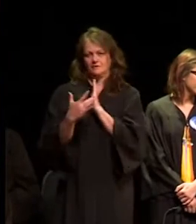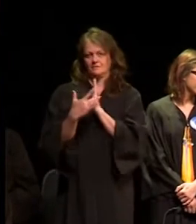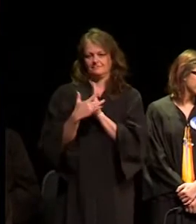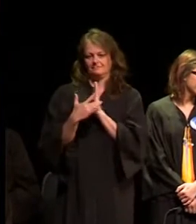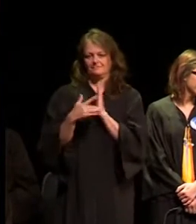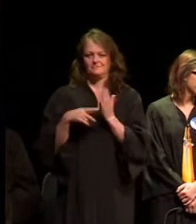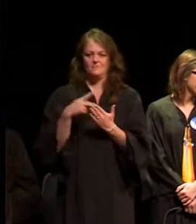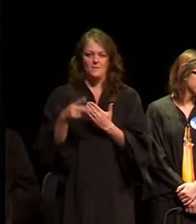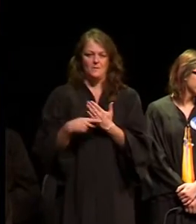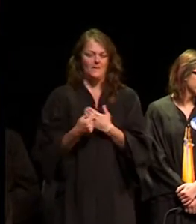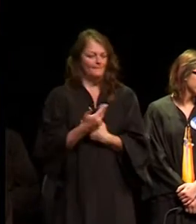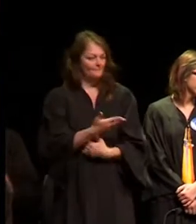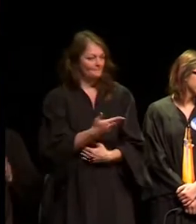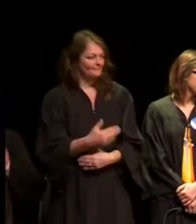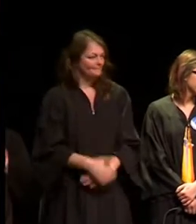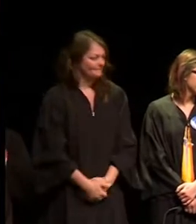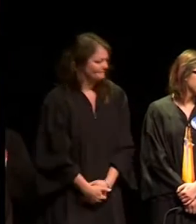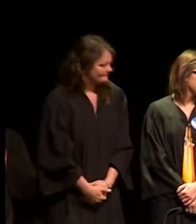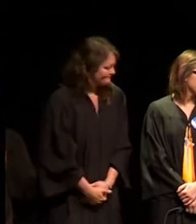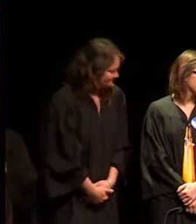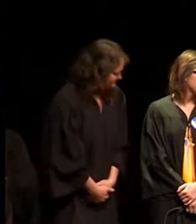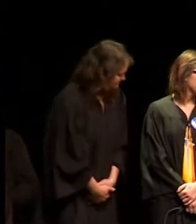Program.